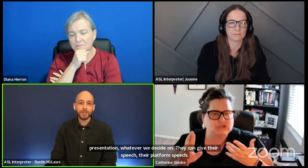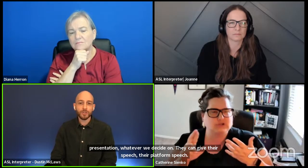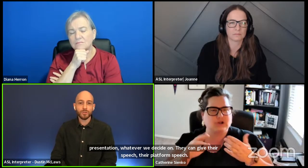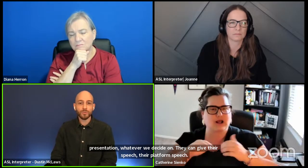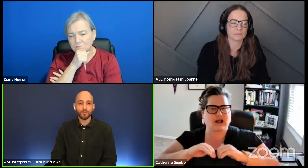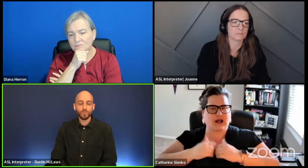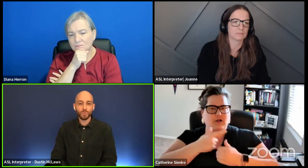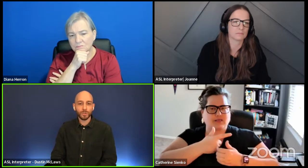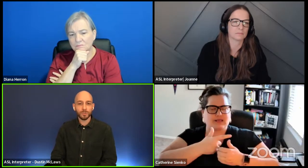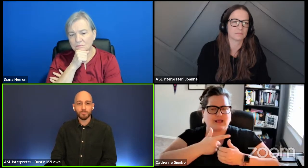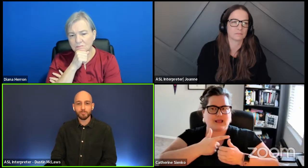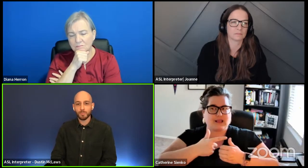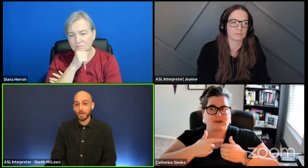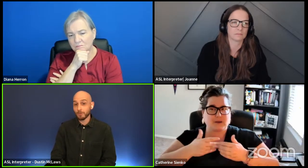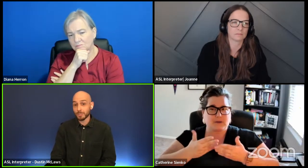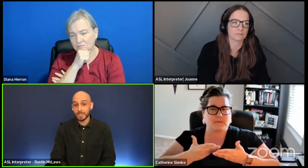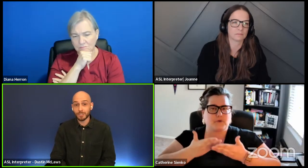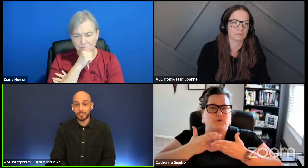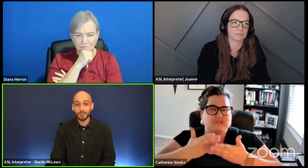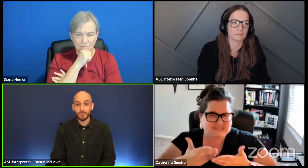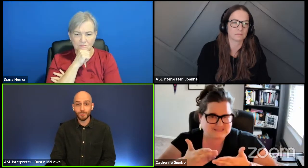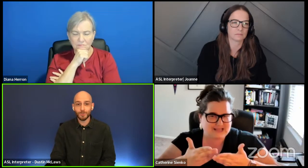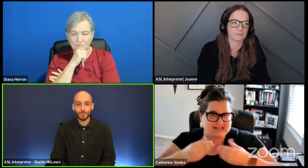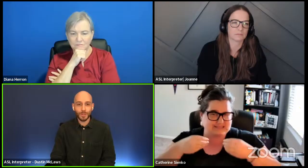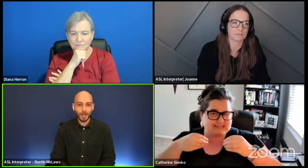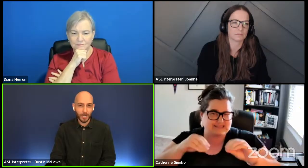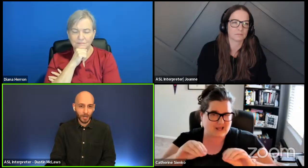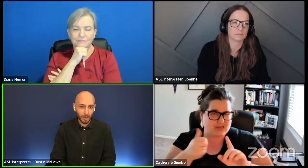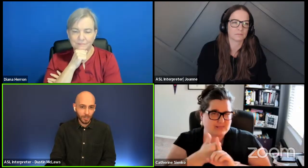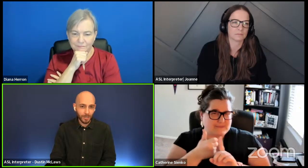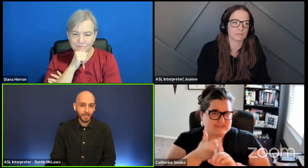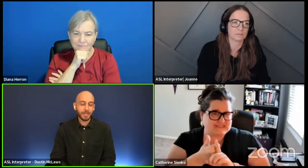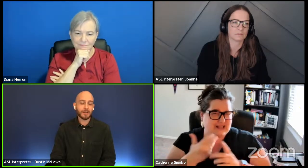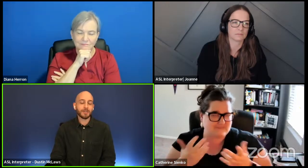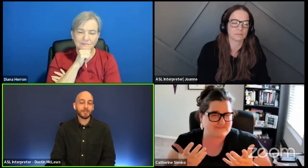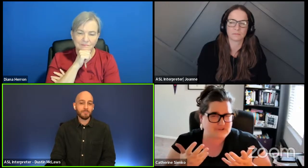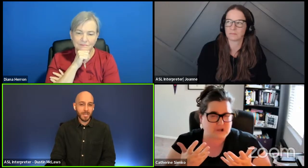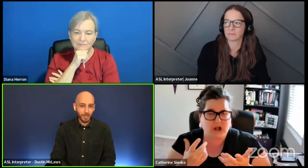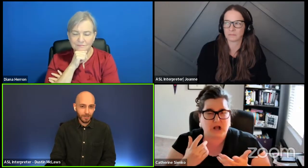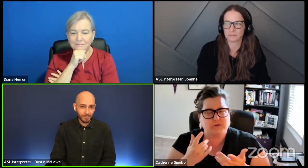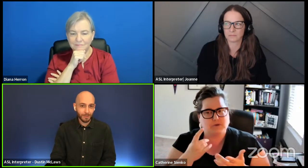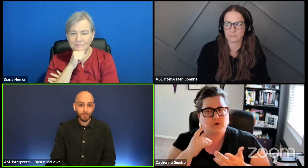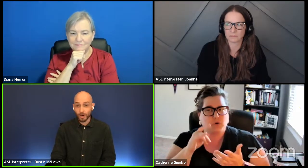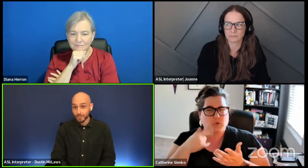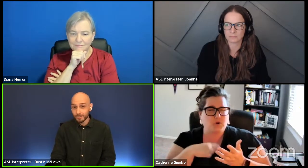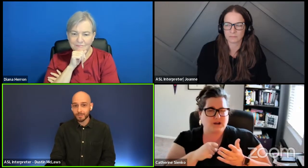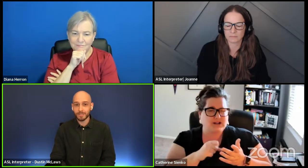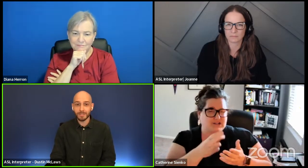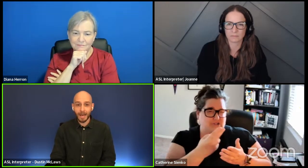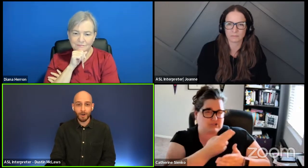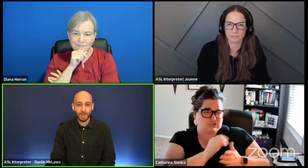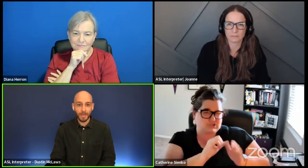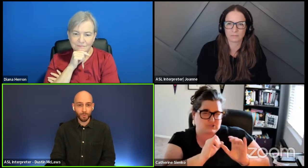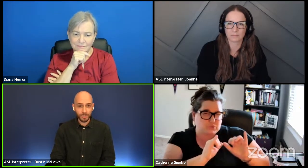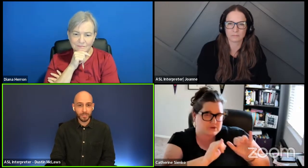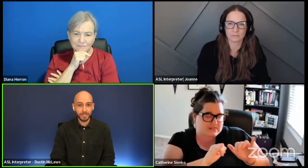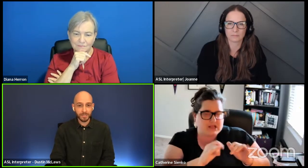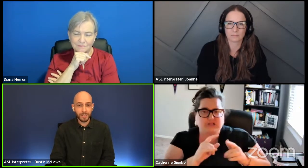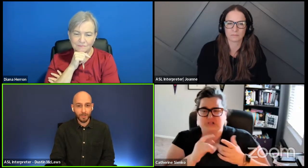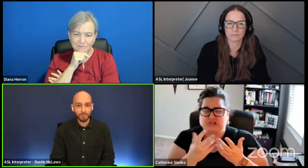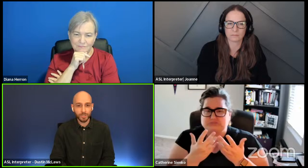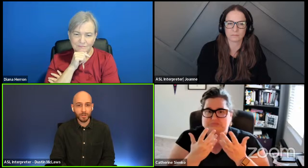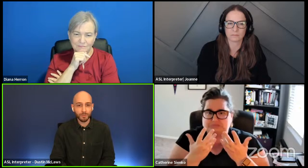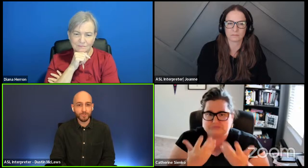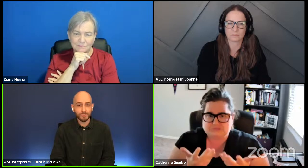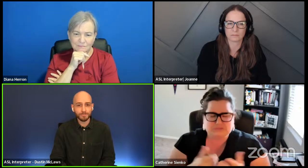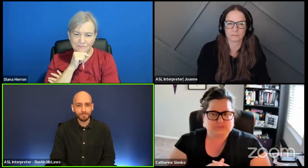writing. We'll pay close attention to their demeanor, their presence, and how they present